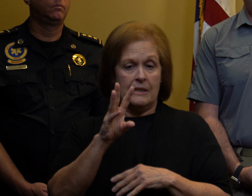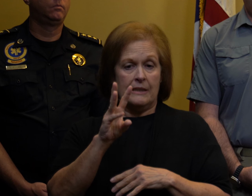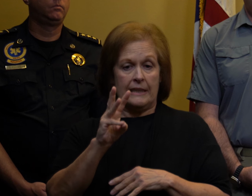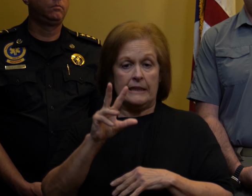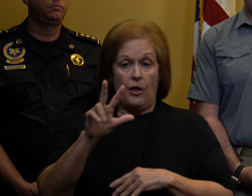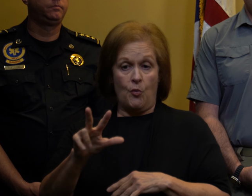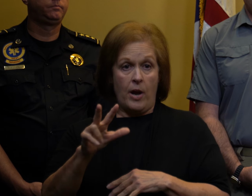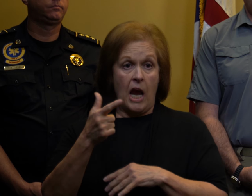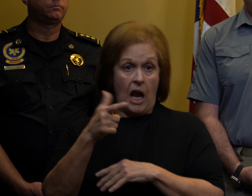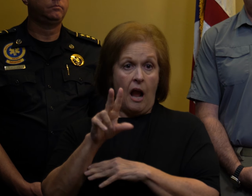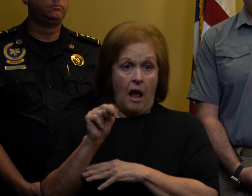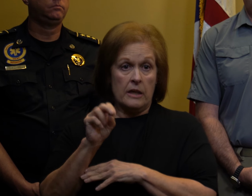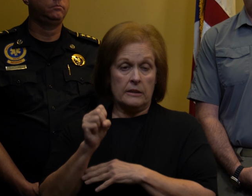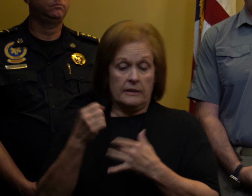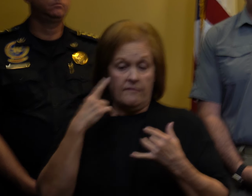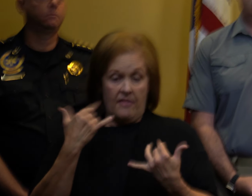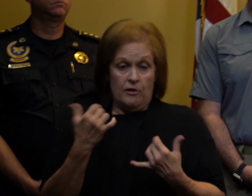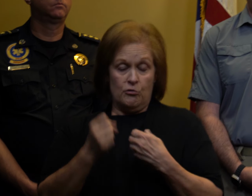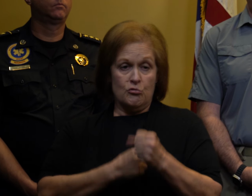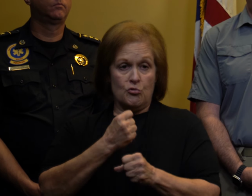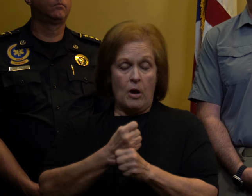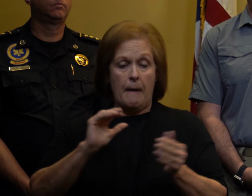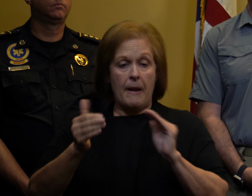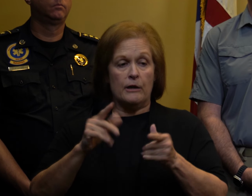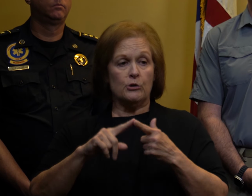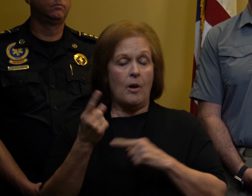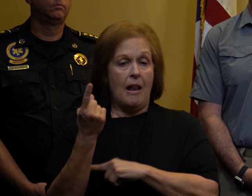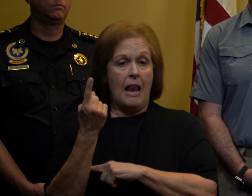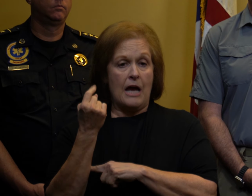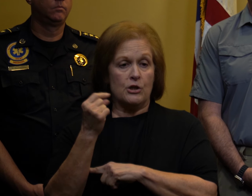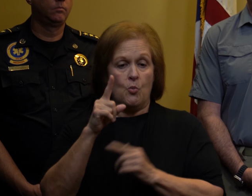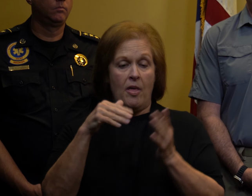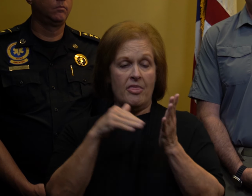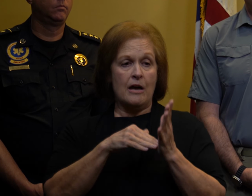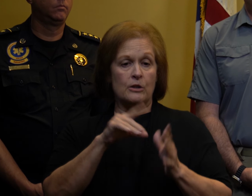1,463 guns so far this year, again compared to last year of